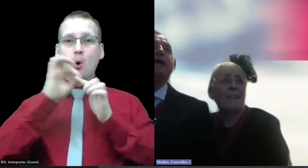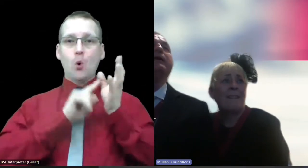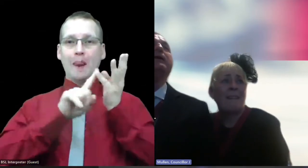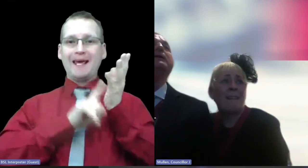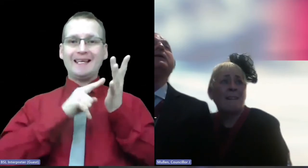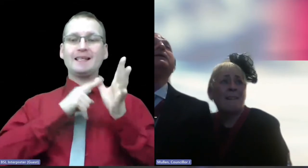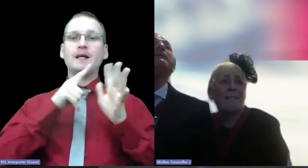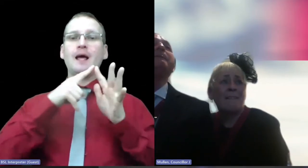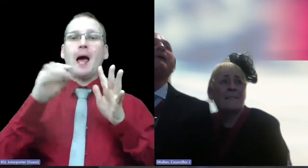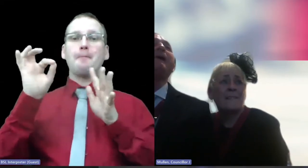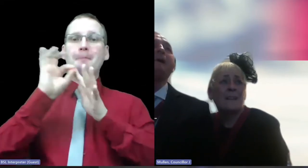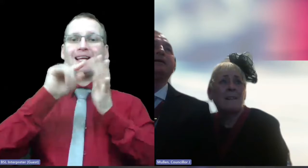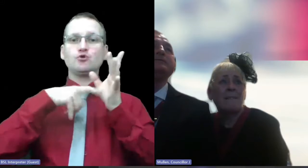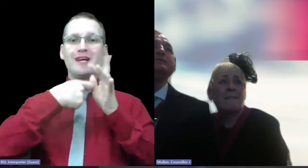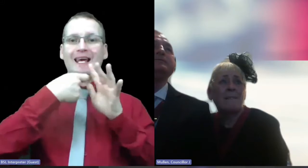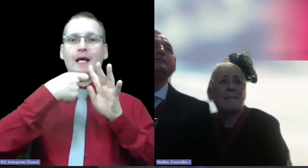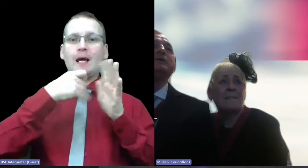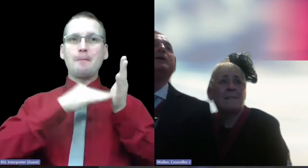Mary,